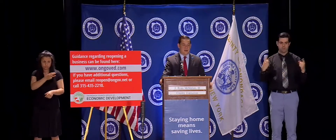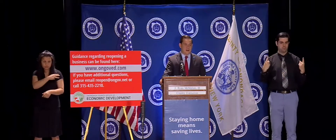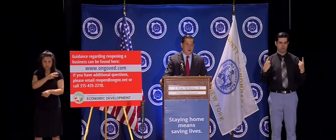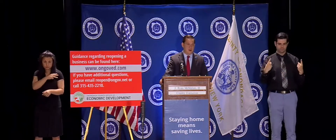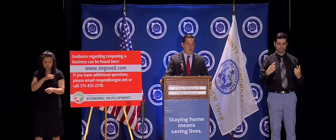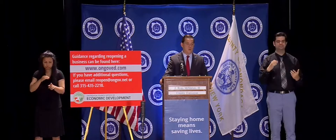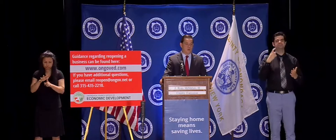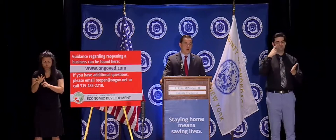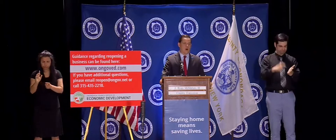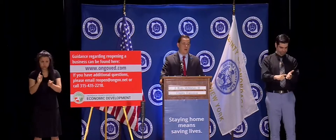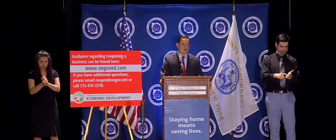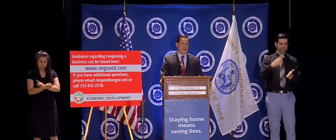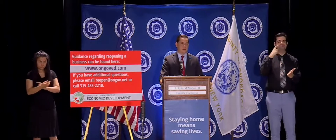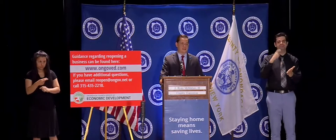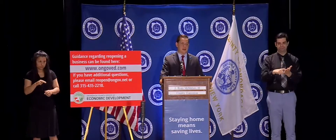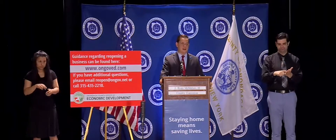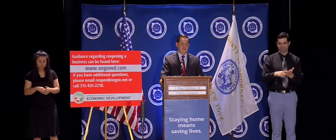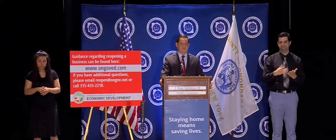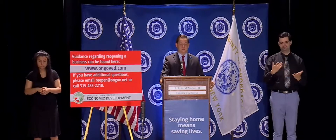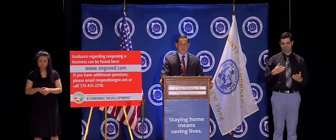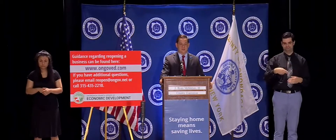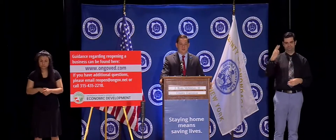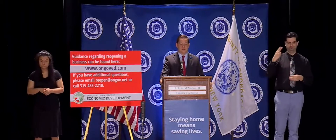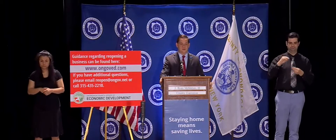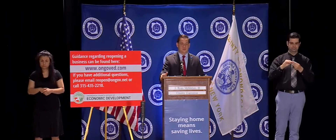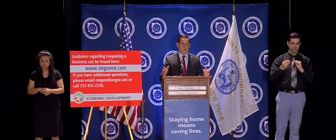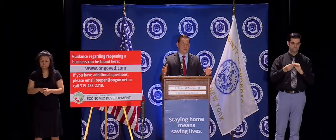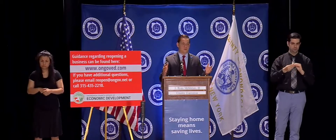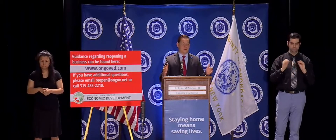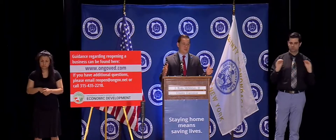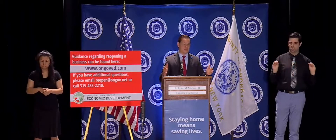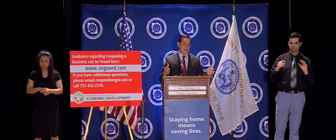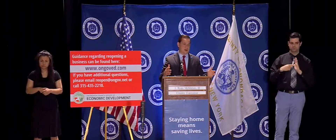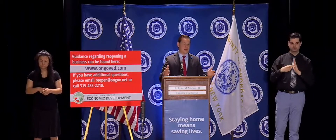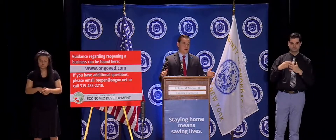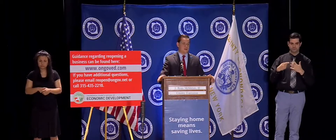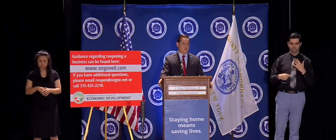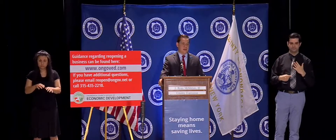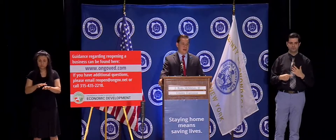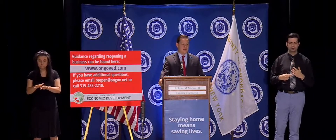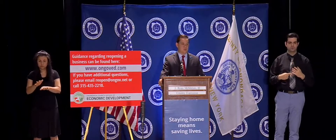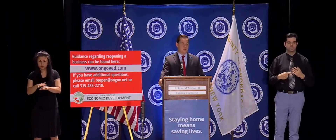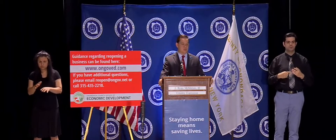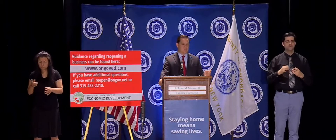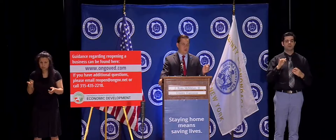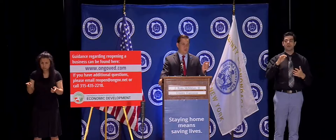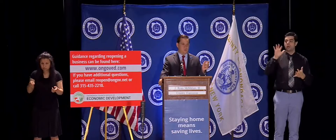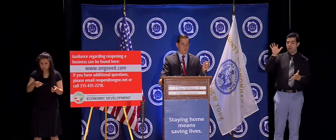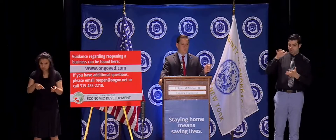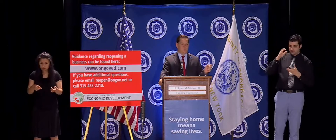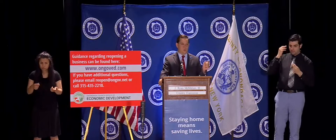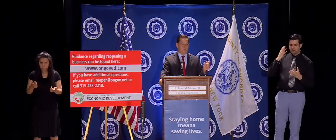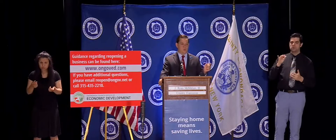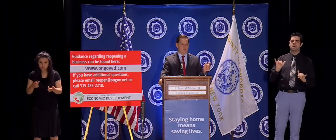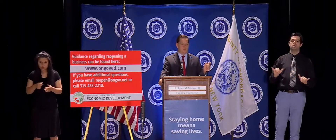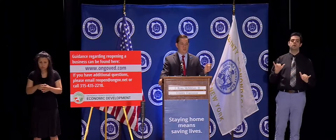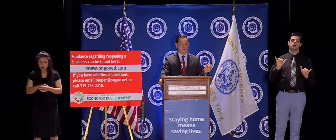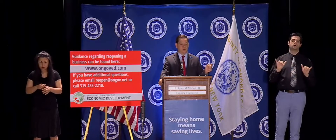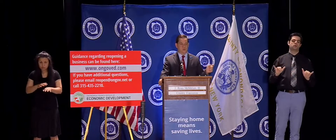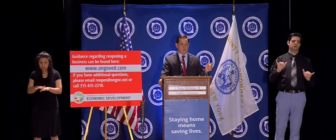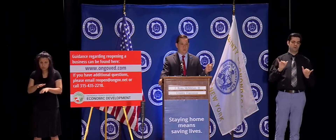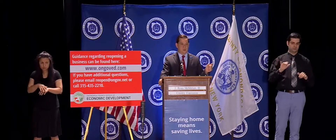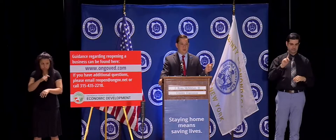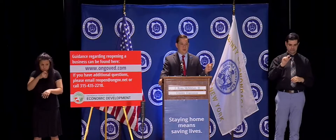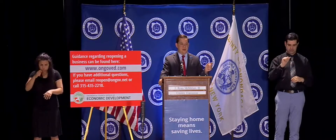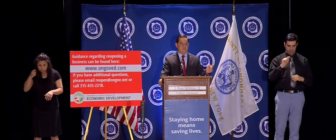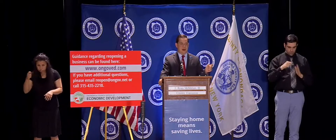today overall. And that's kind of, you'll just have so much information that your data will show you the